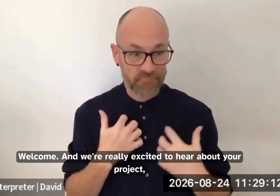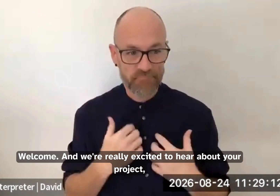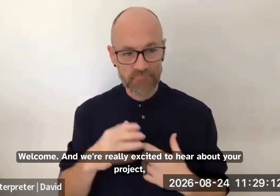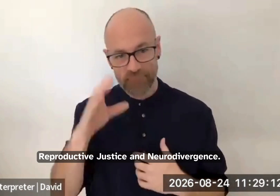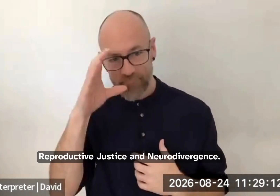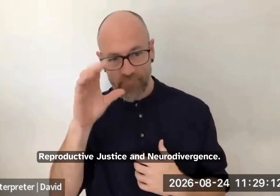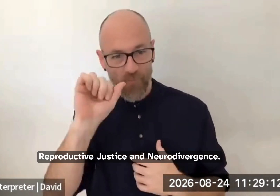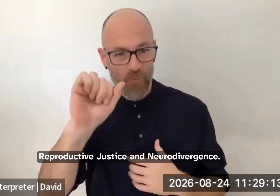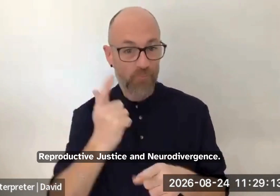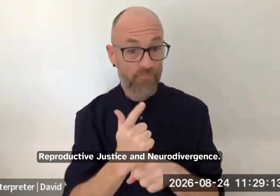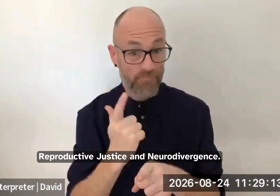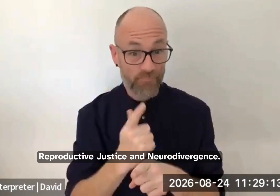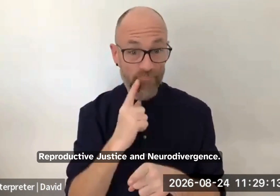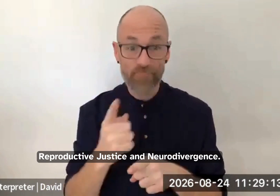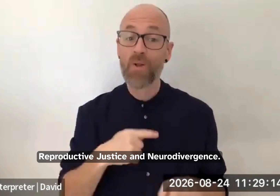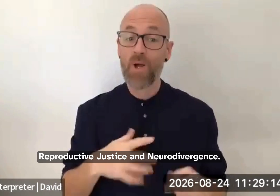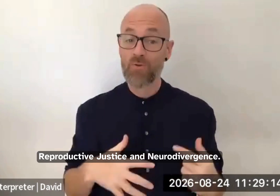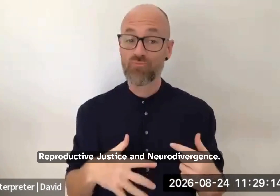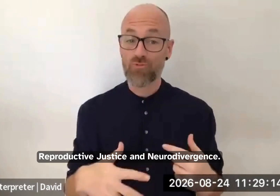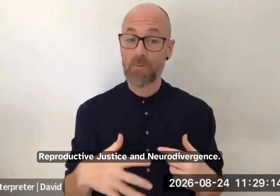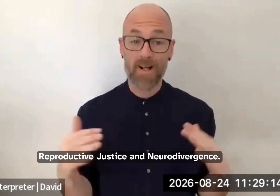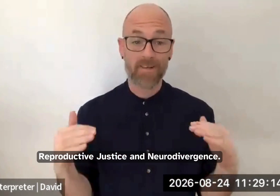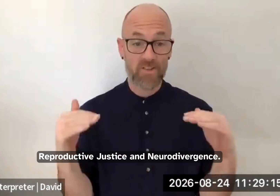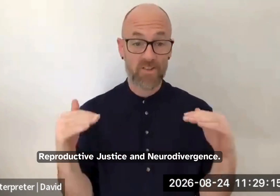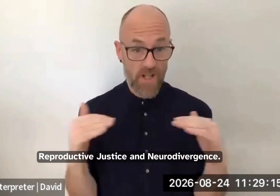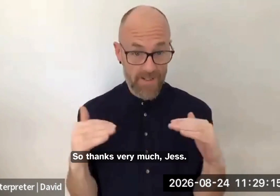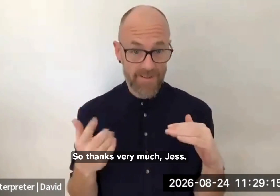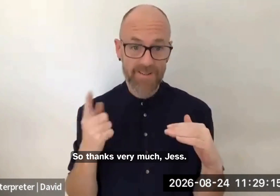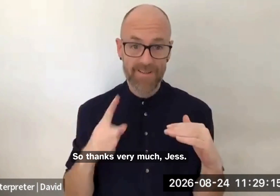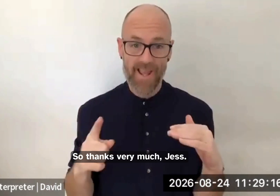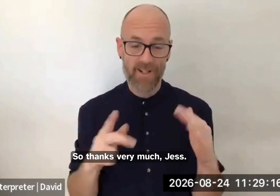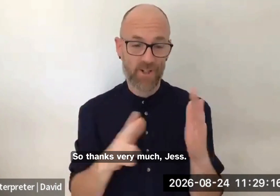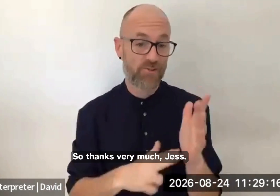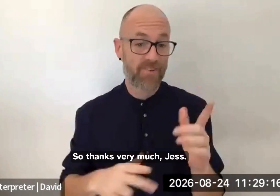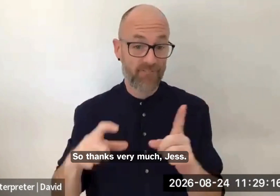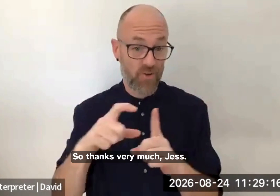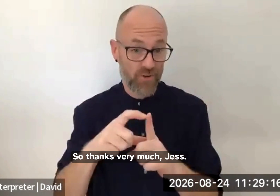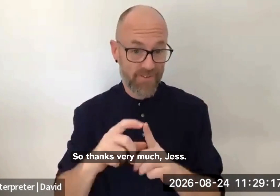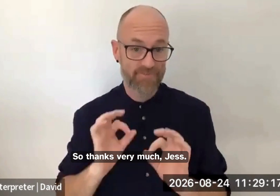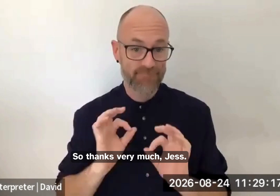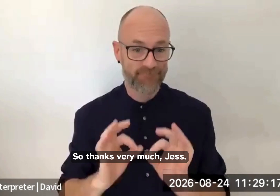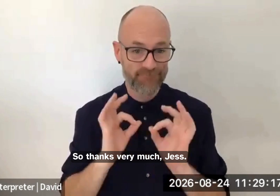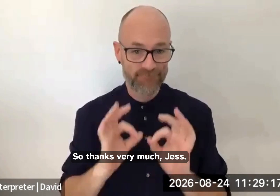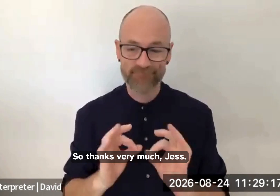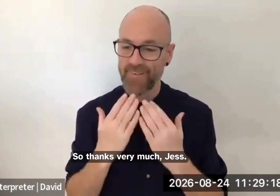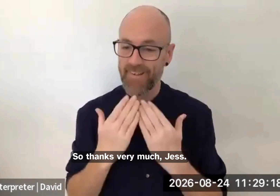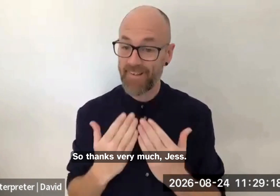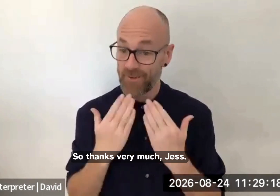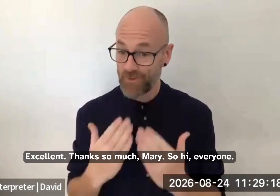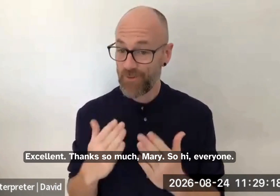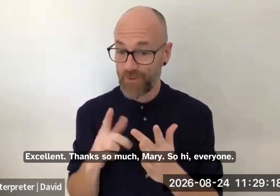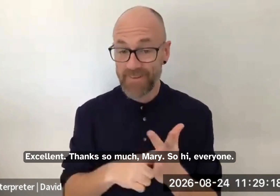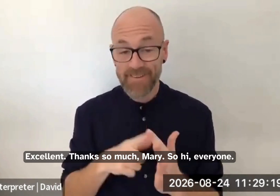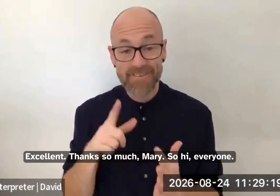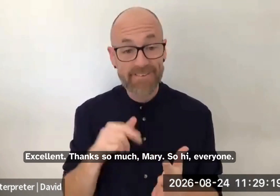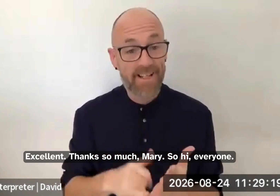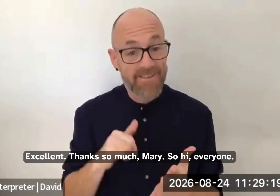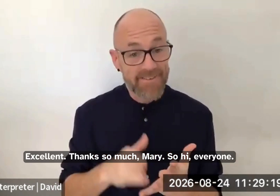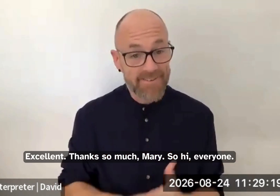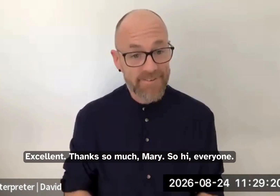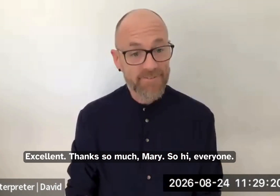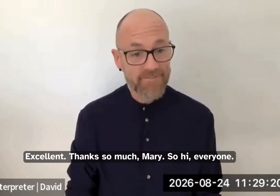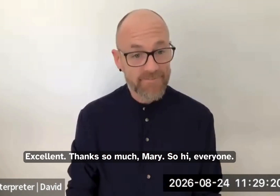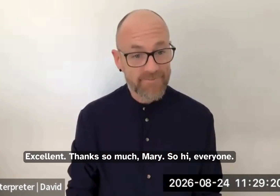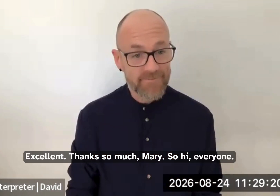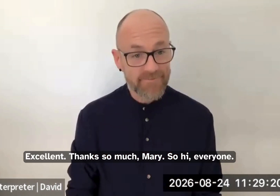your project, Reproductive Justice and Neurodivergence. So thanks very much, Jess. Excellent. Thanks